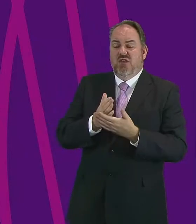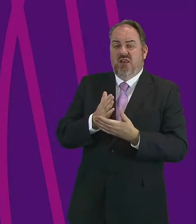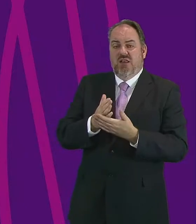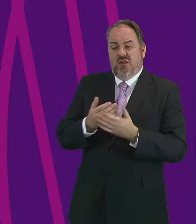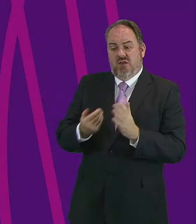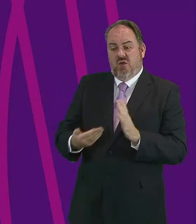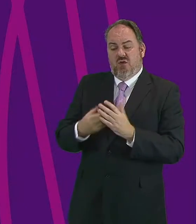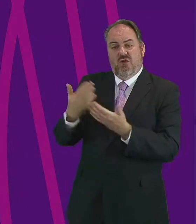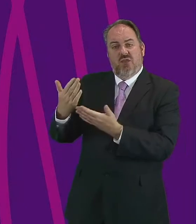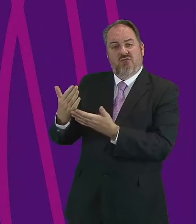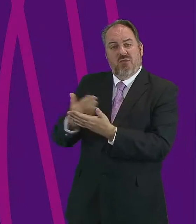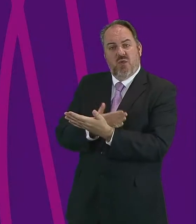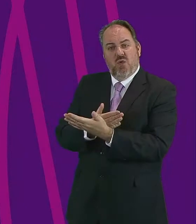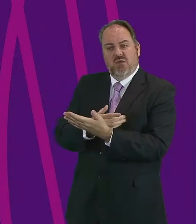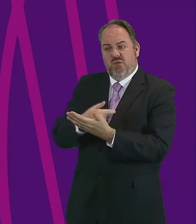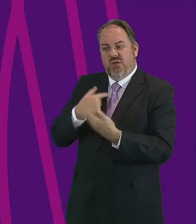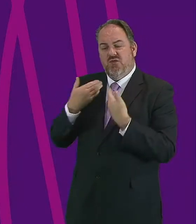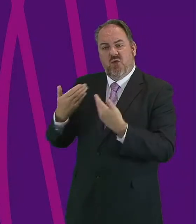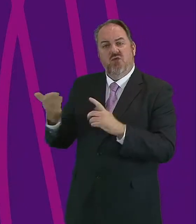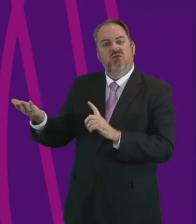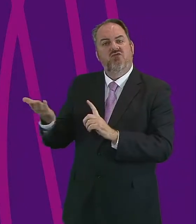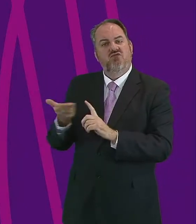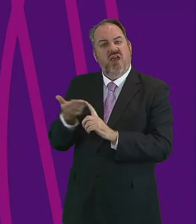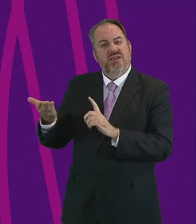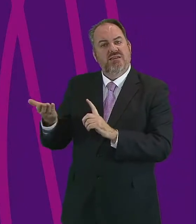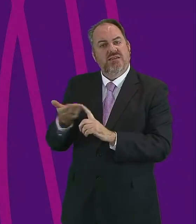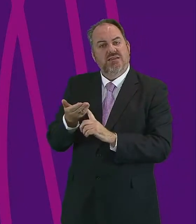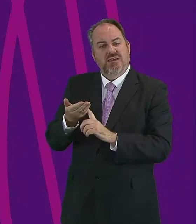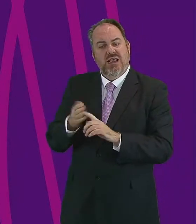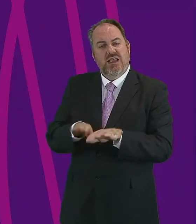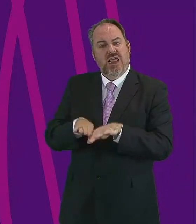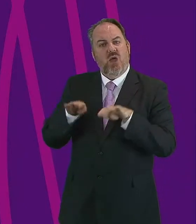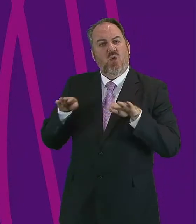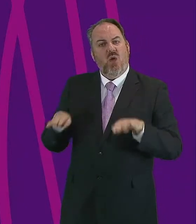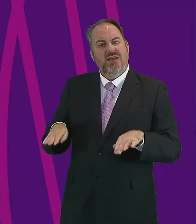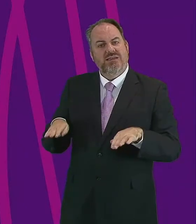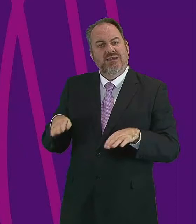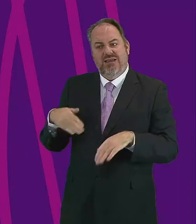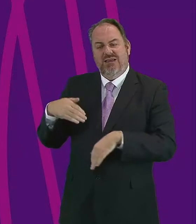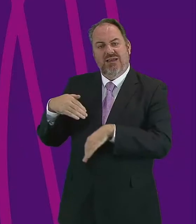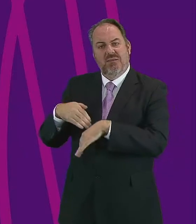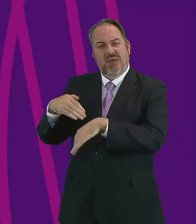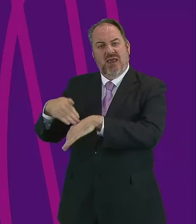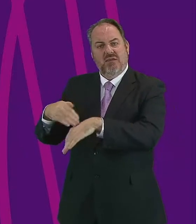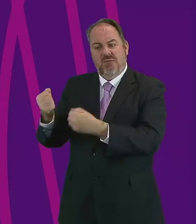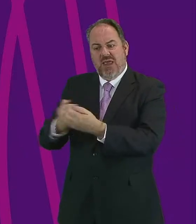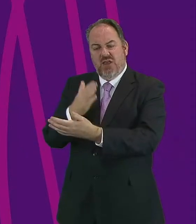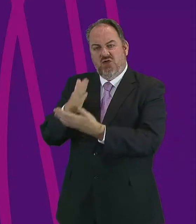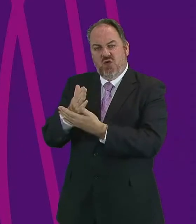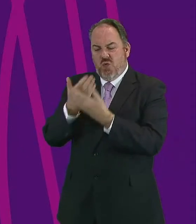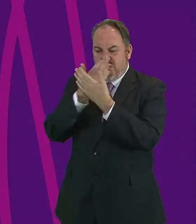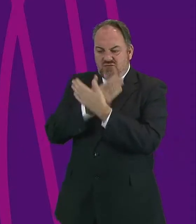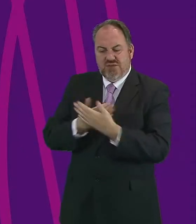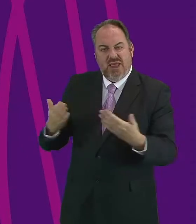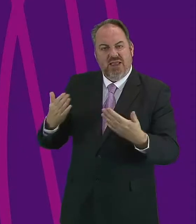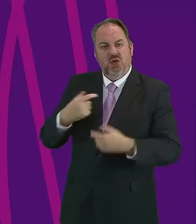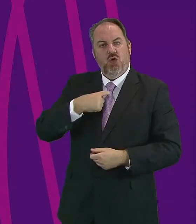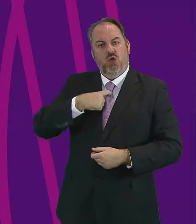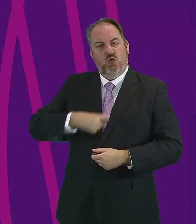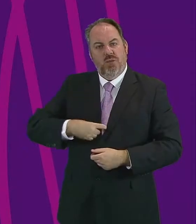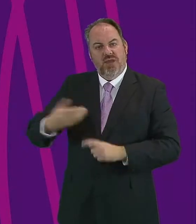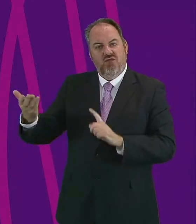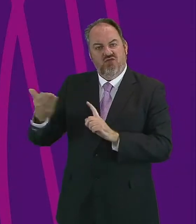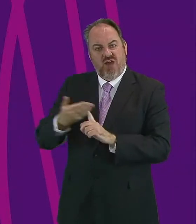included information on rights and equality impacts. This is key to ensuring that human rights are respected, protected and